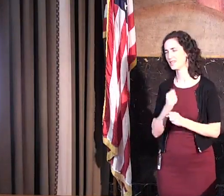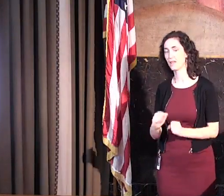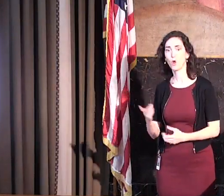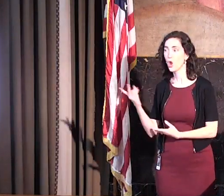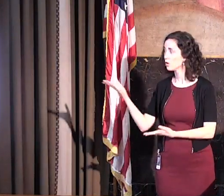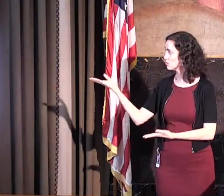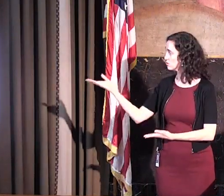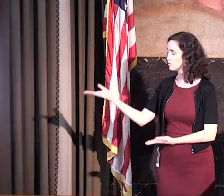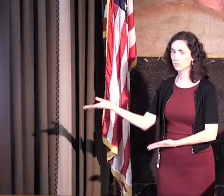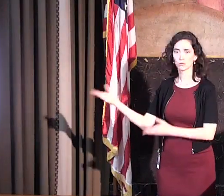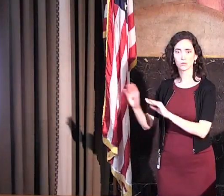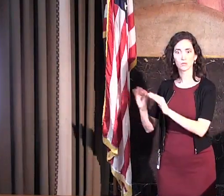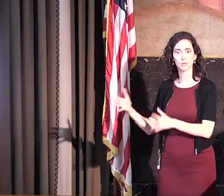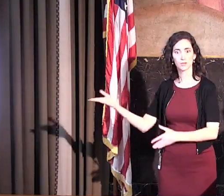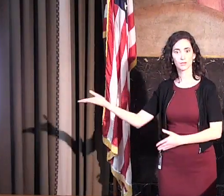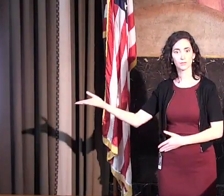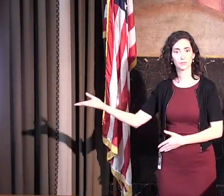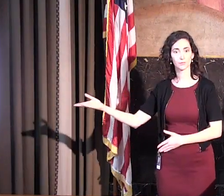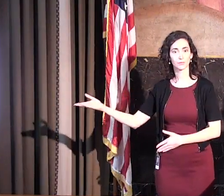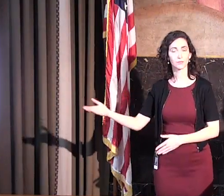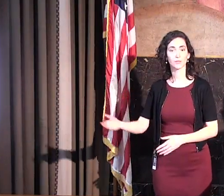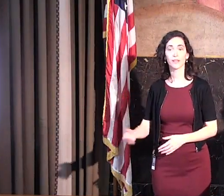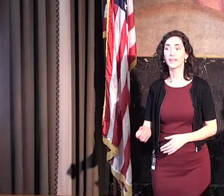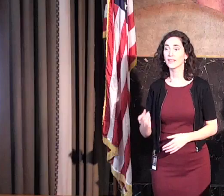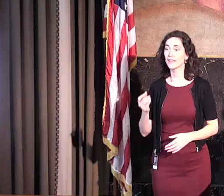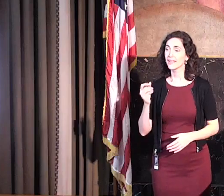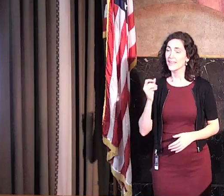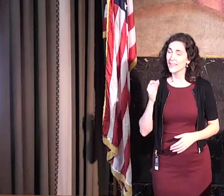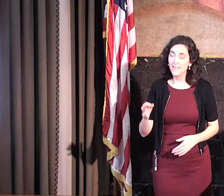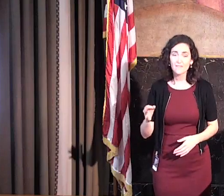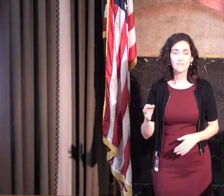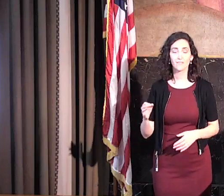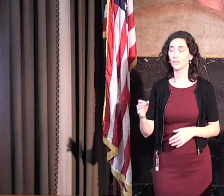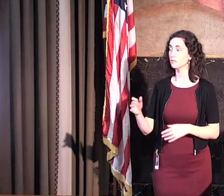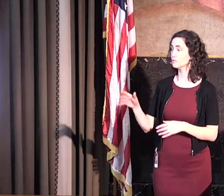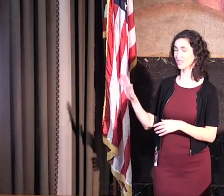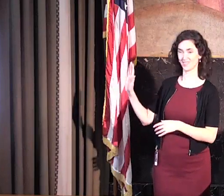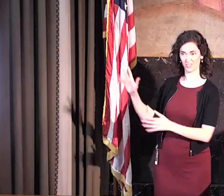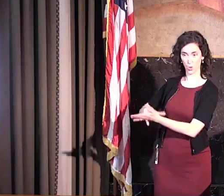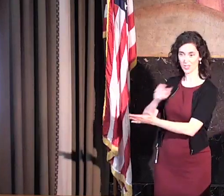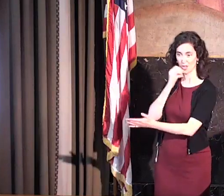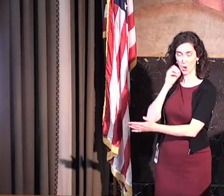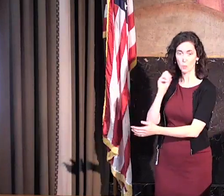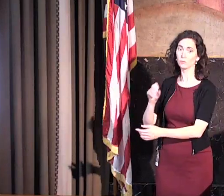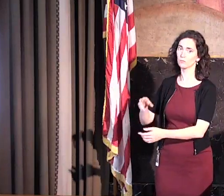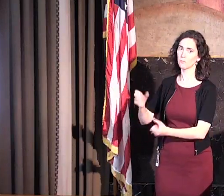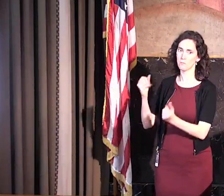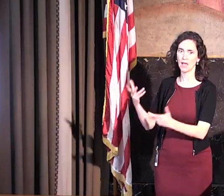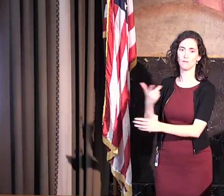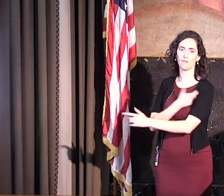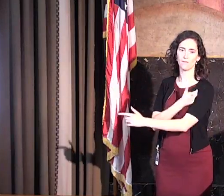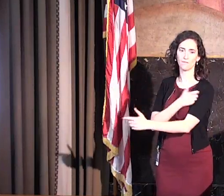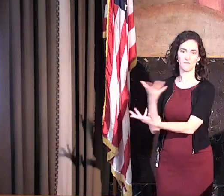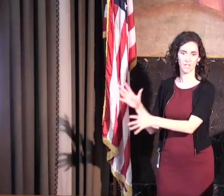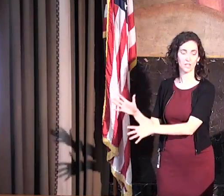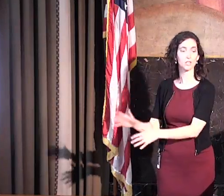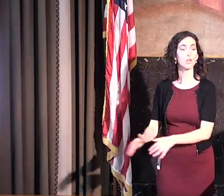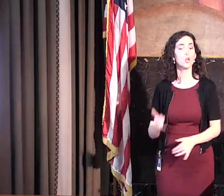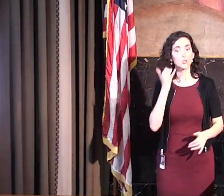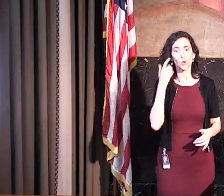slide. And just know that if we can get to somewhere like 85%